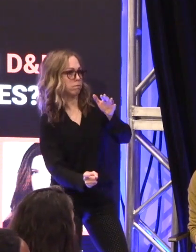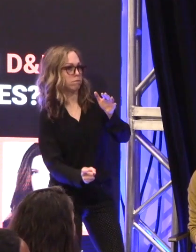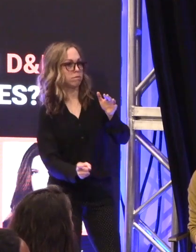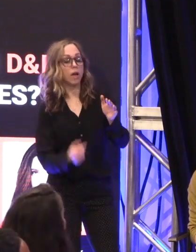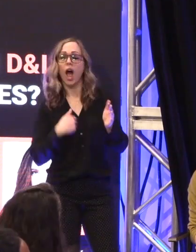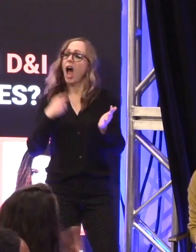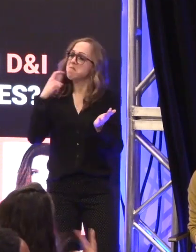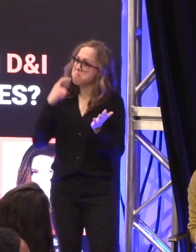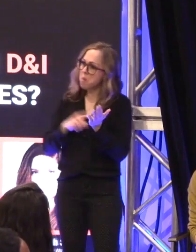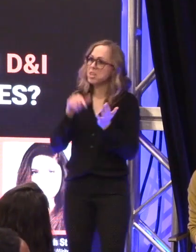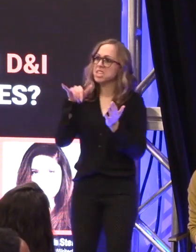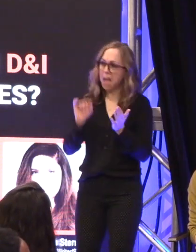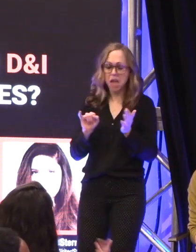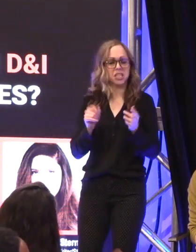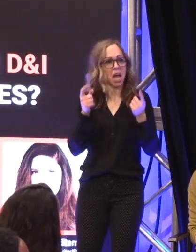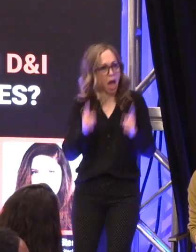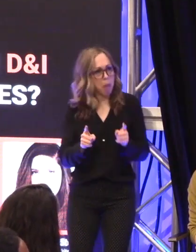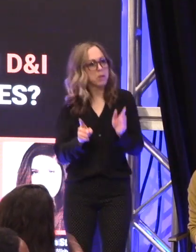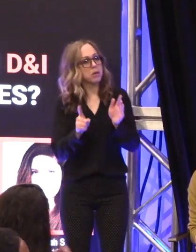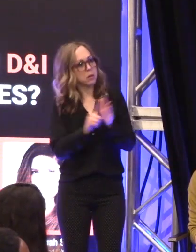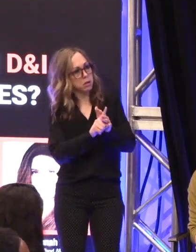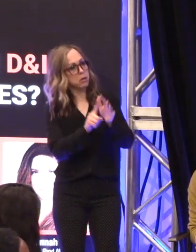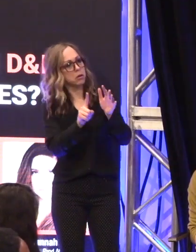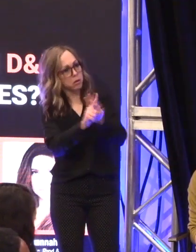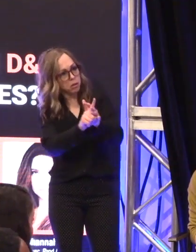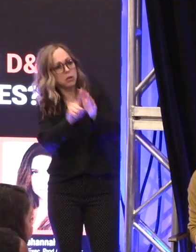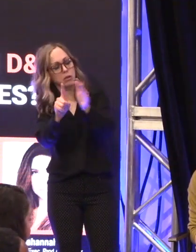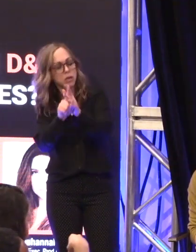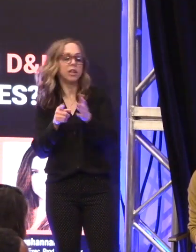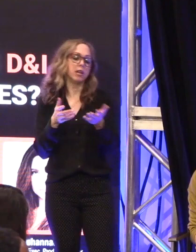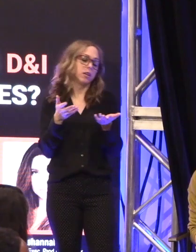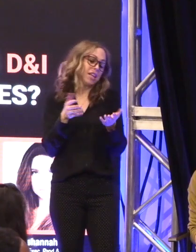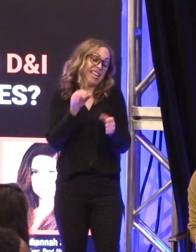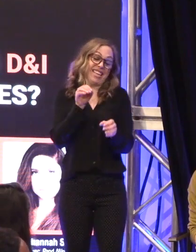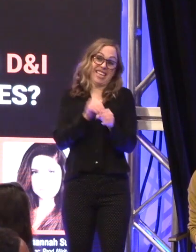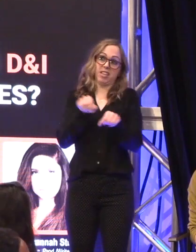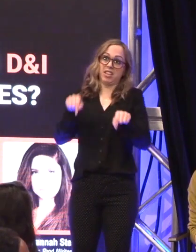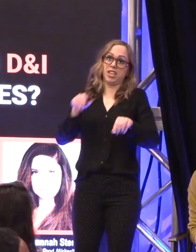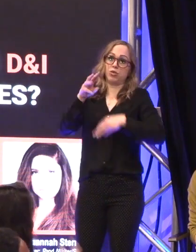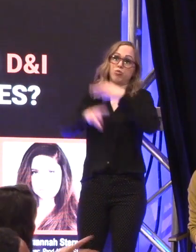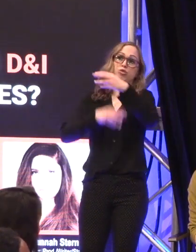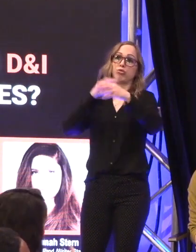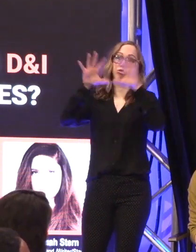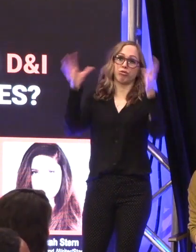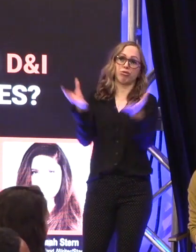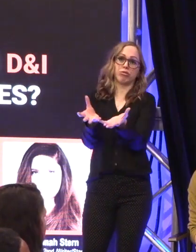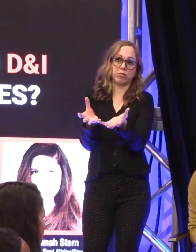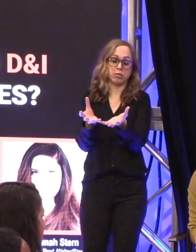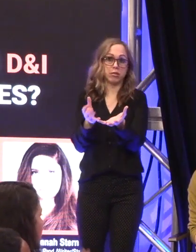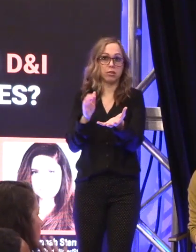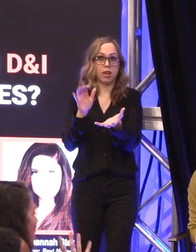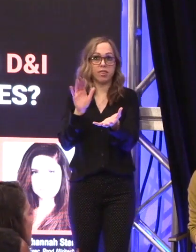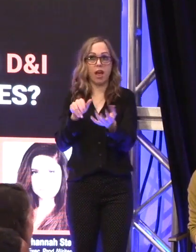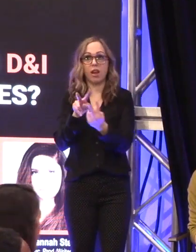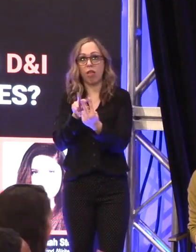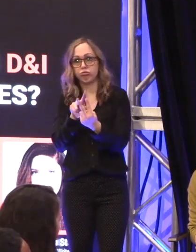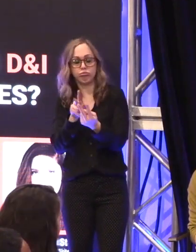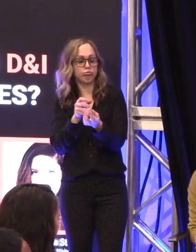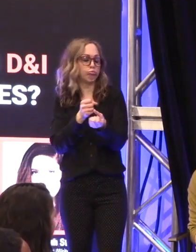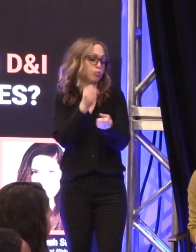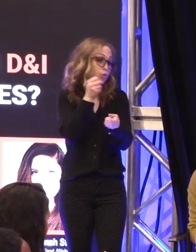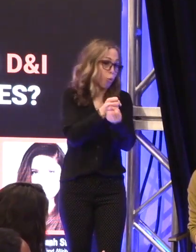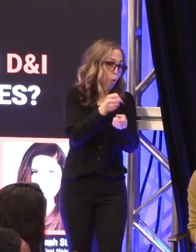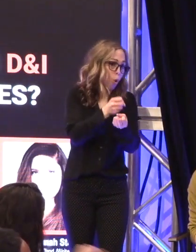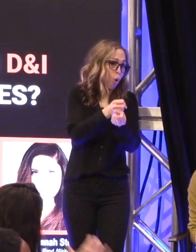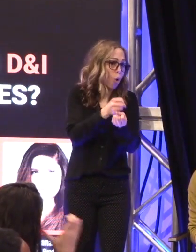that happening. And I think there are things that are happening, you know, within our world that supports